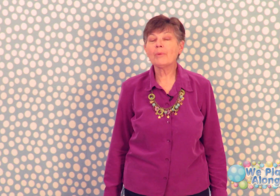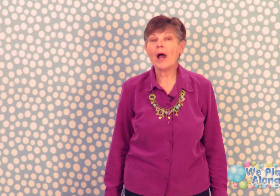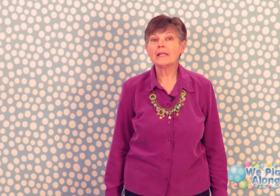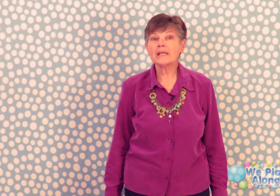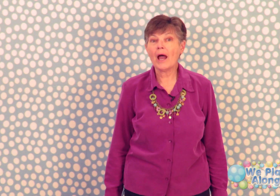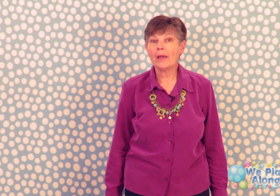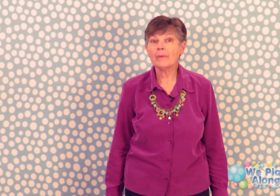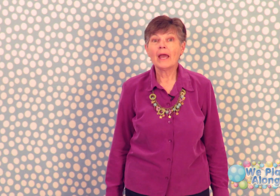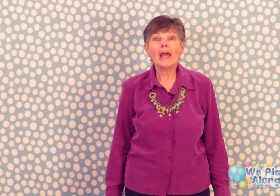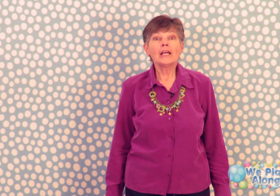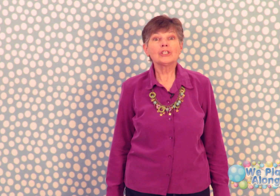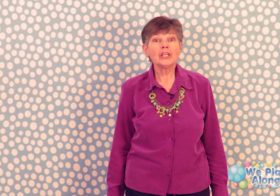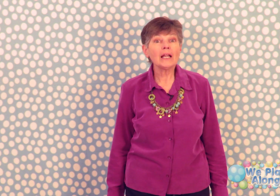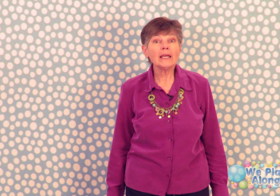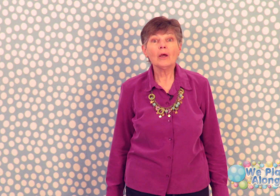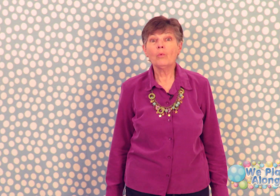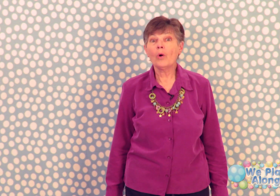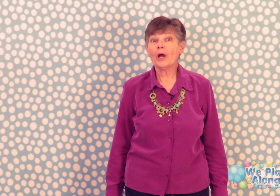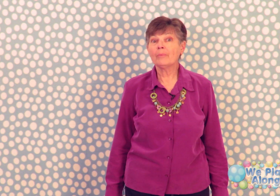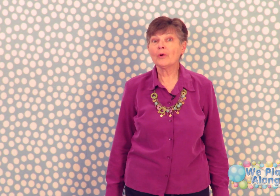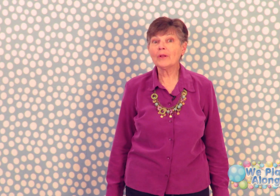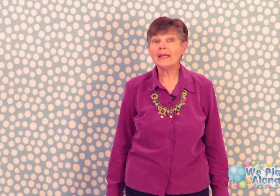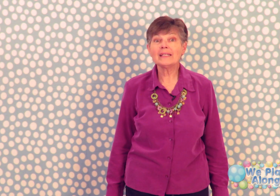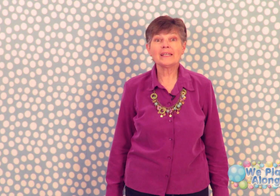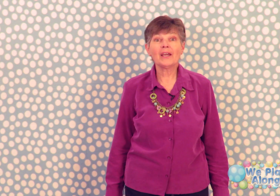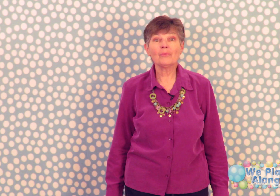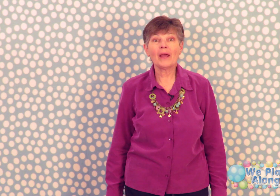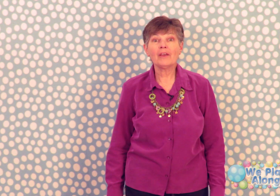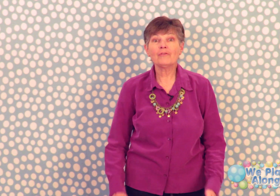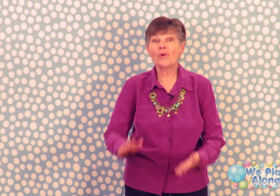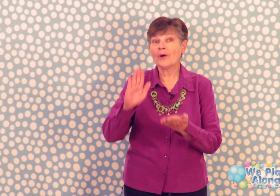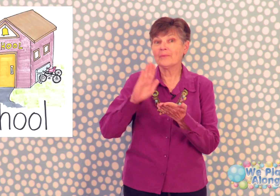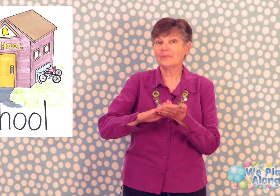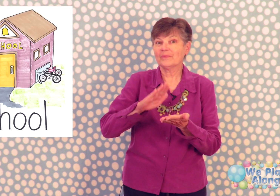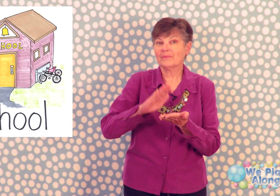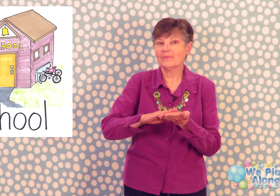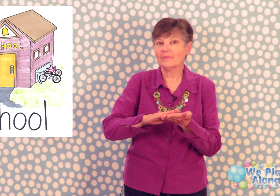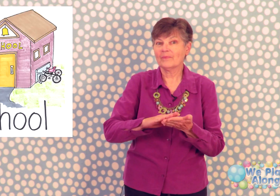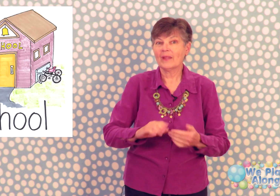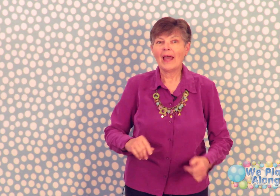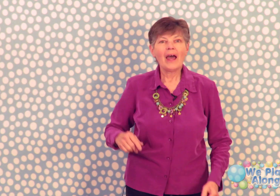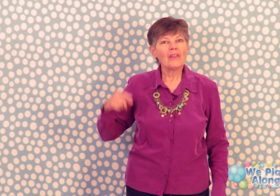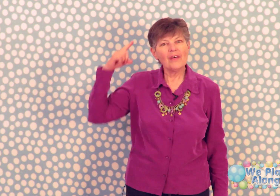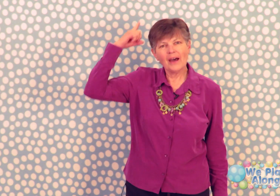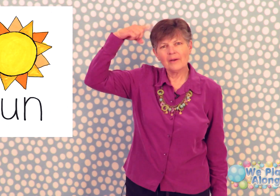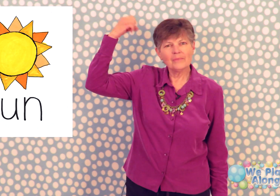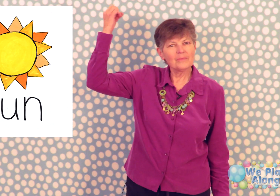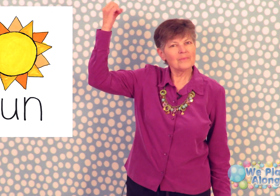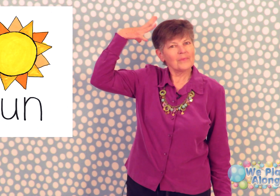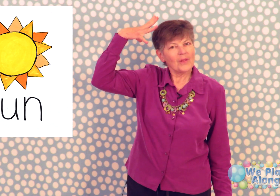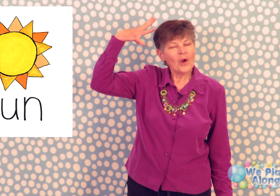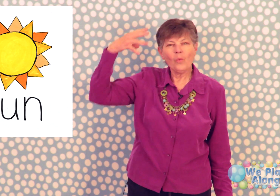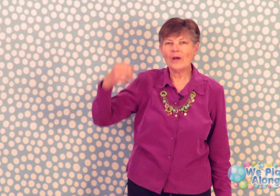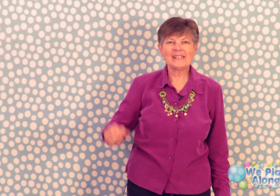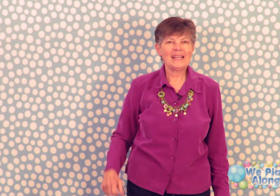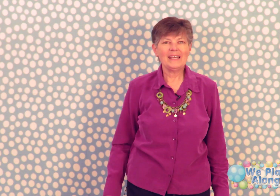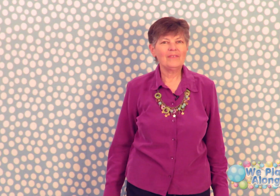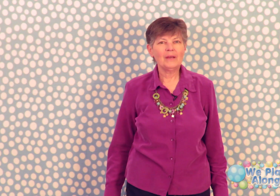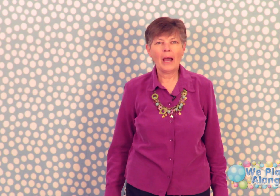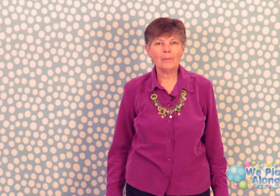upon a time, Shelley woke up early to get ready for the wasn't even up